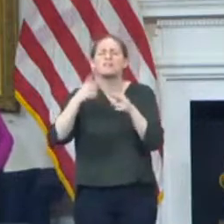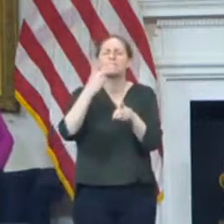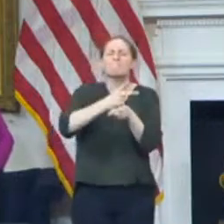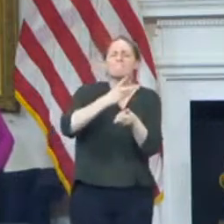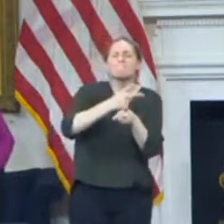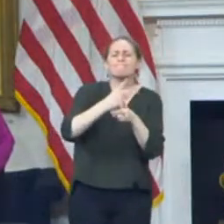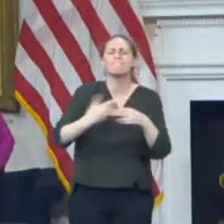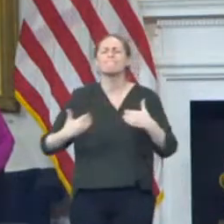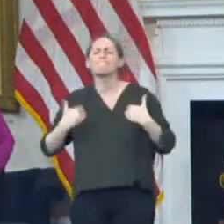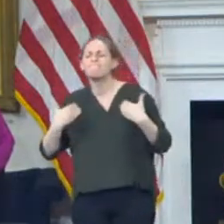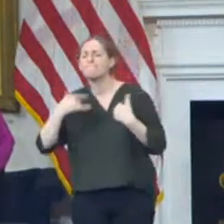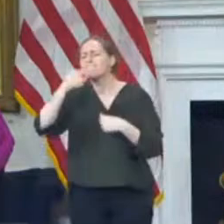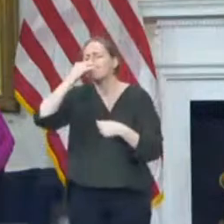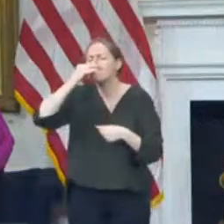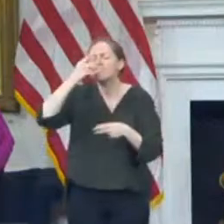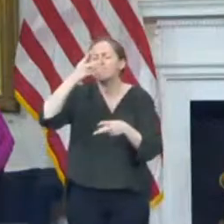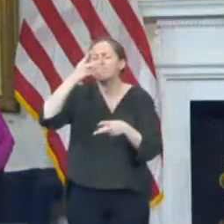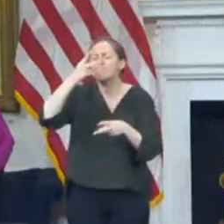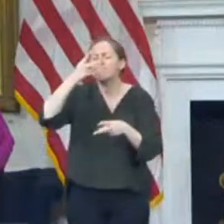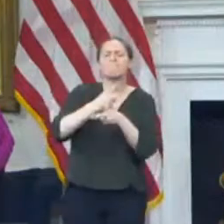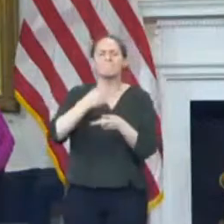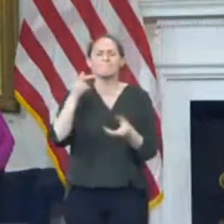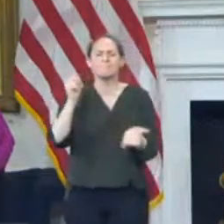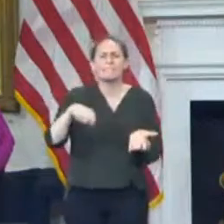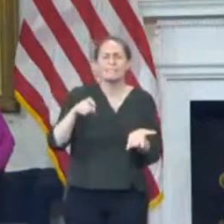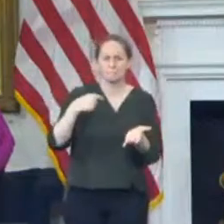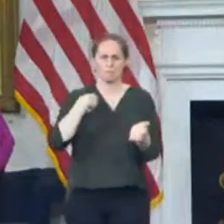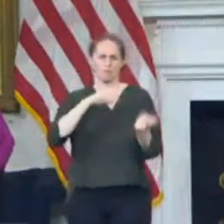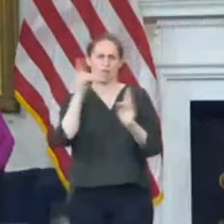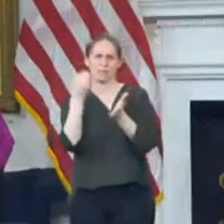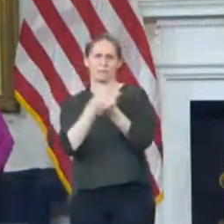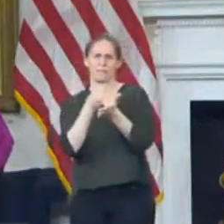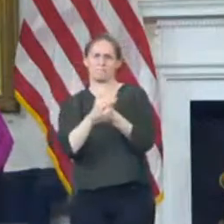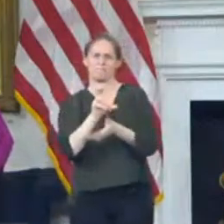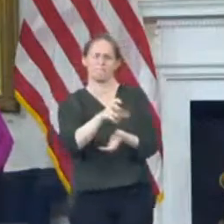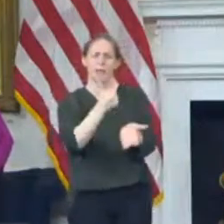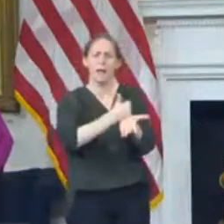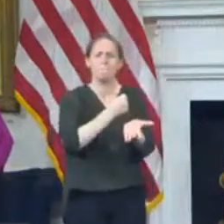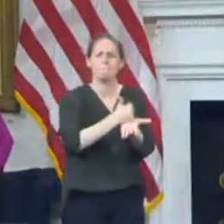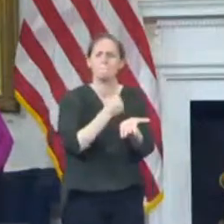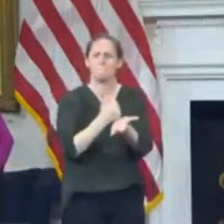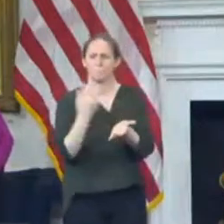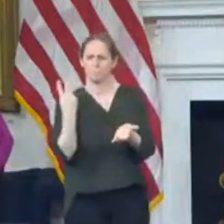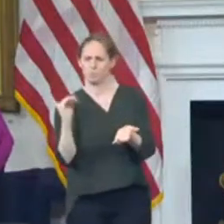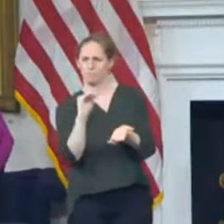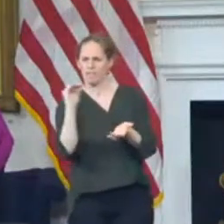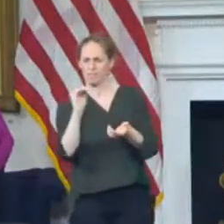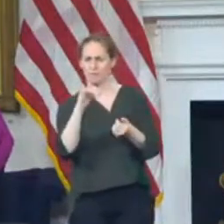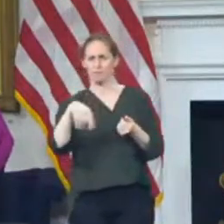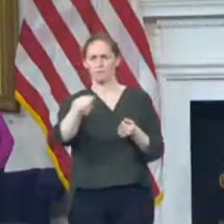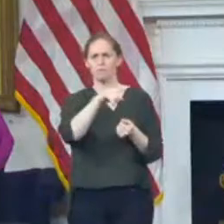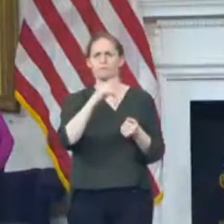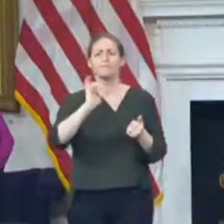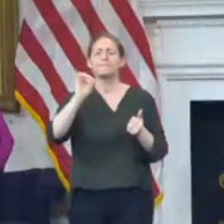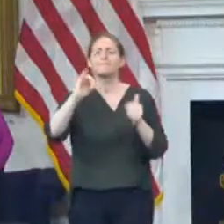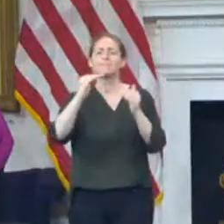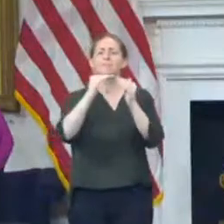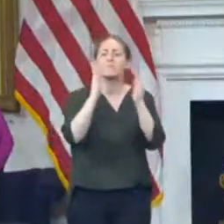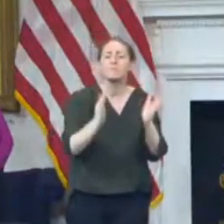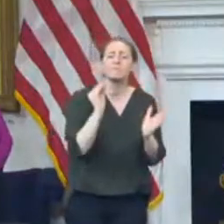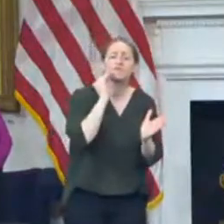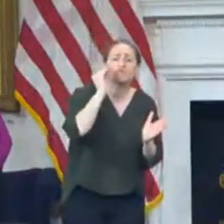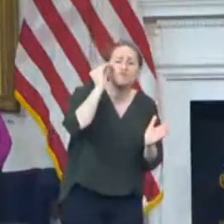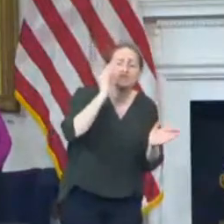help support the needs of the youth entrusted to their care. This funding will be used to increase